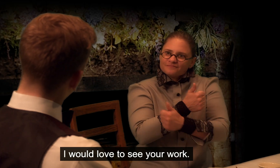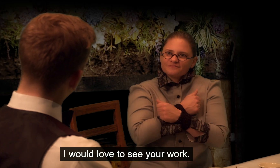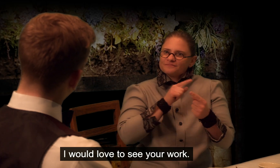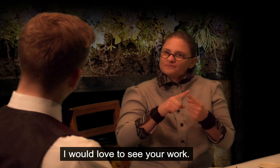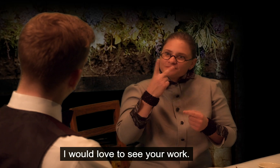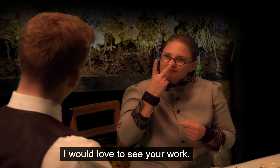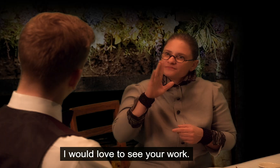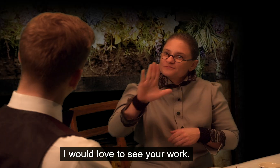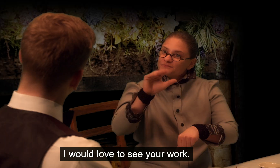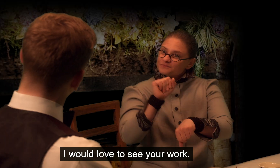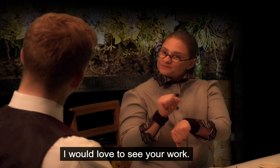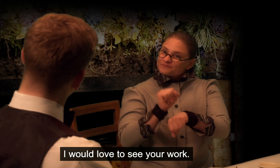I would love to see your work.